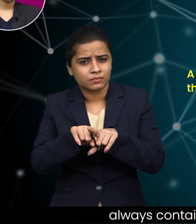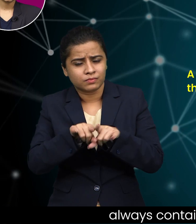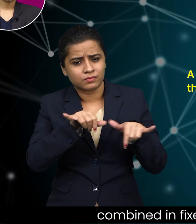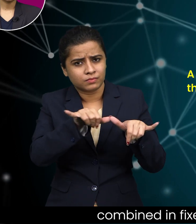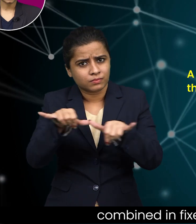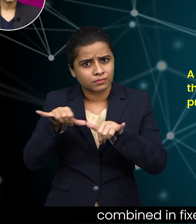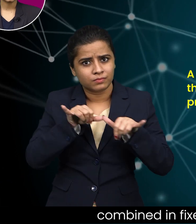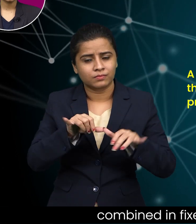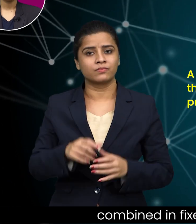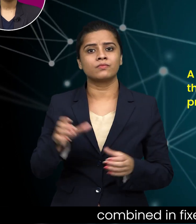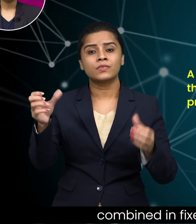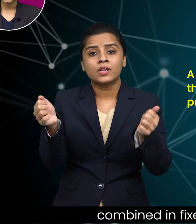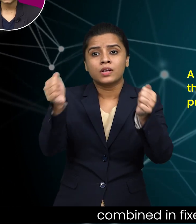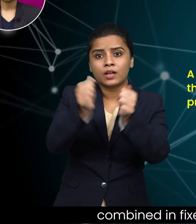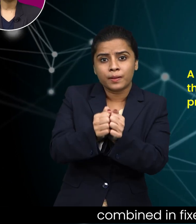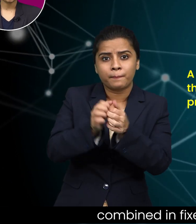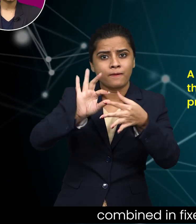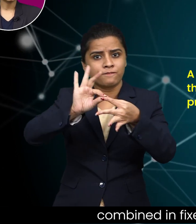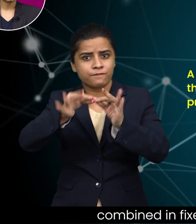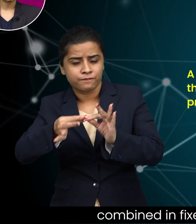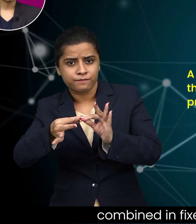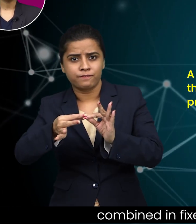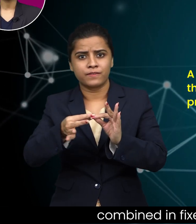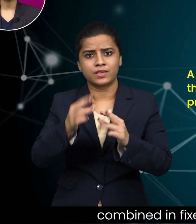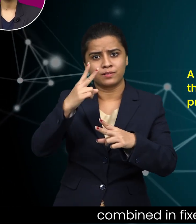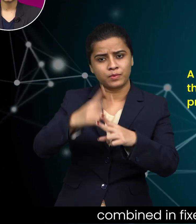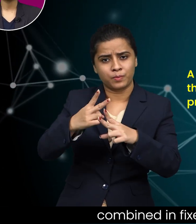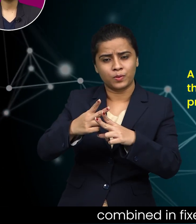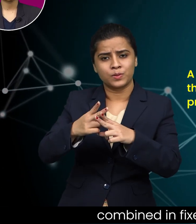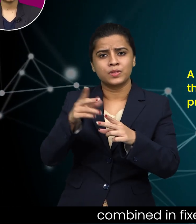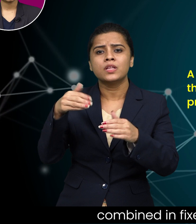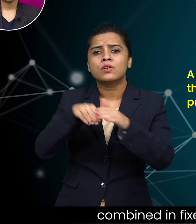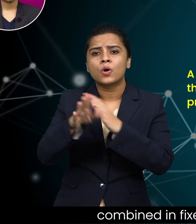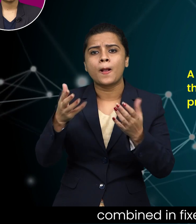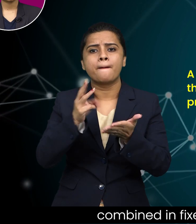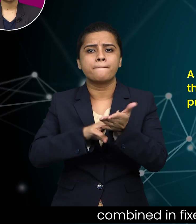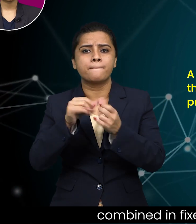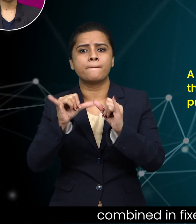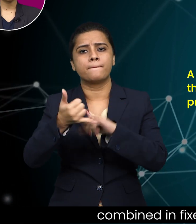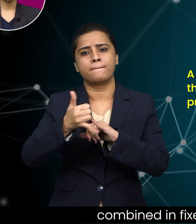elements combined in fixed proportions by mass.